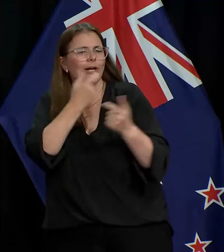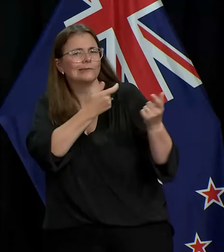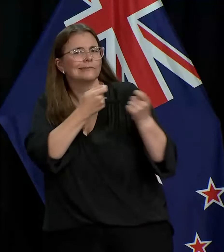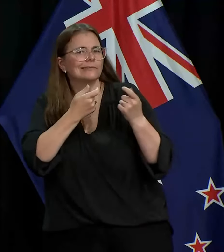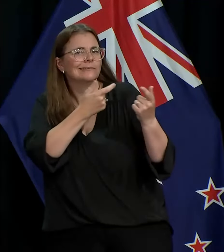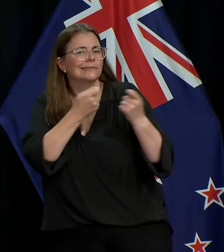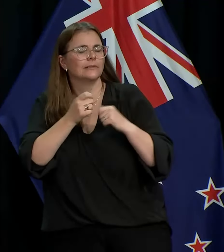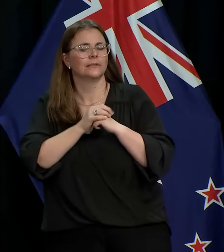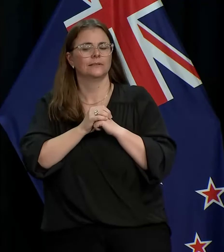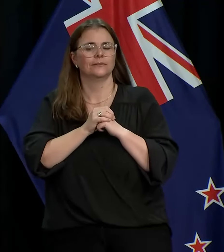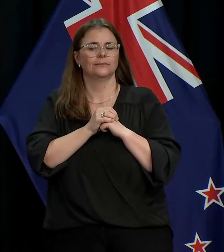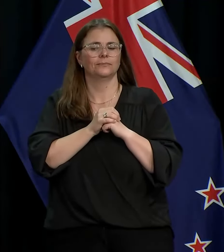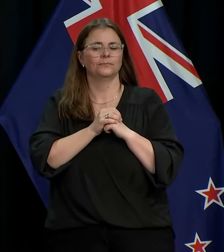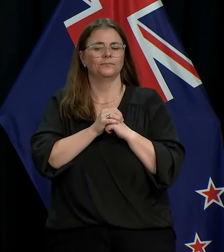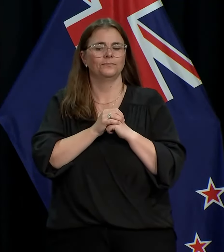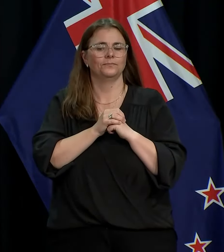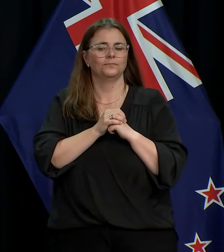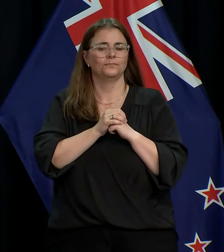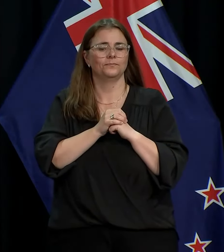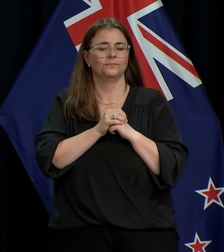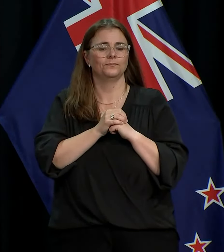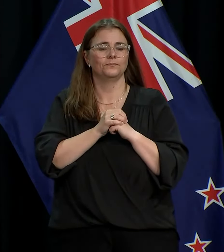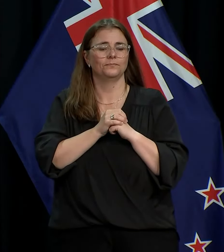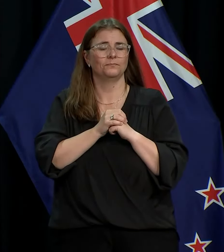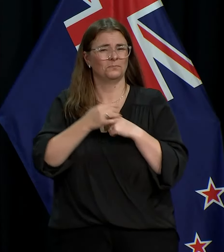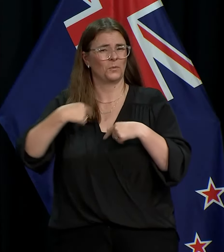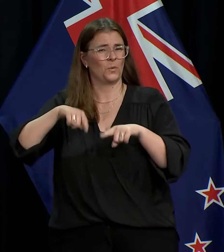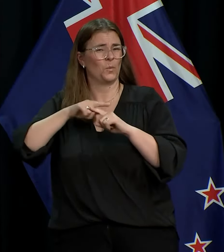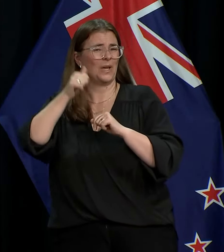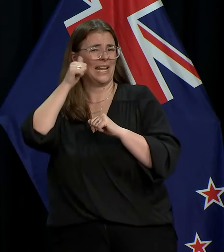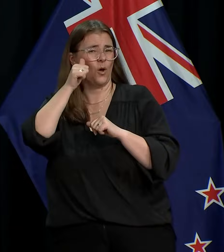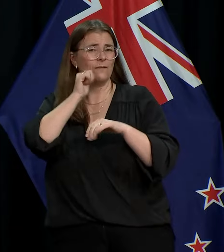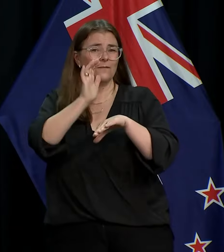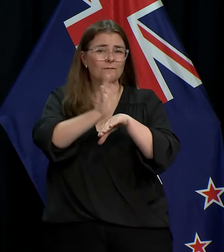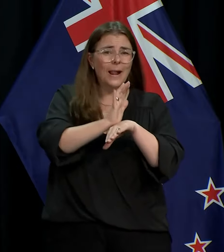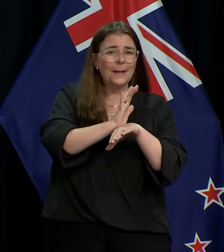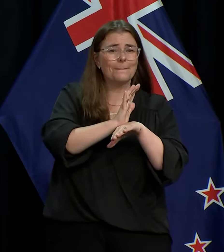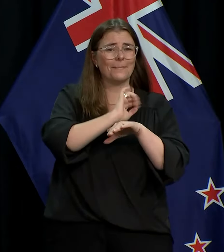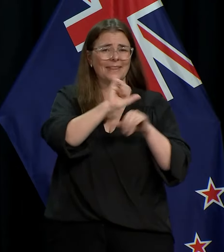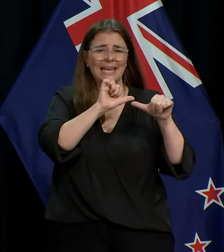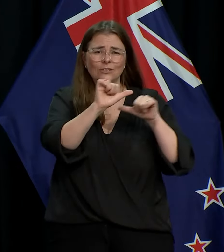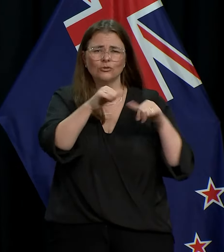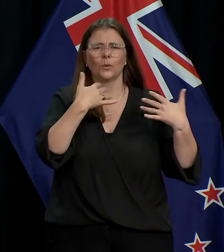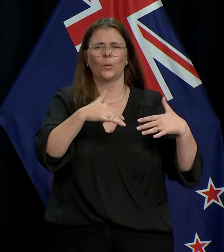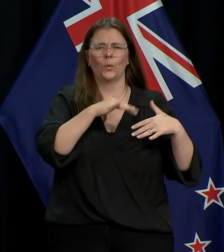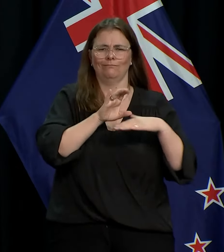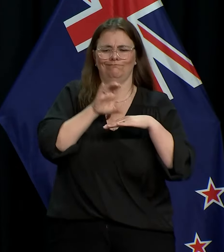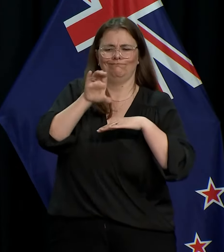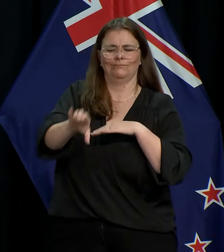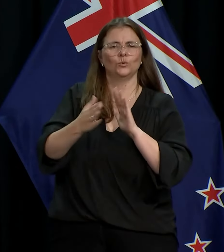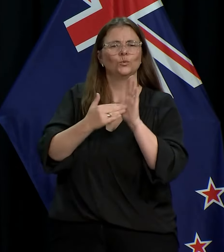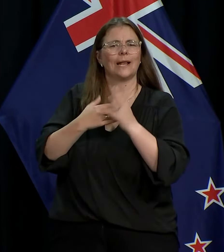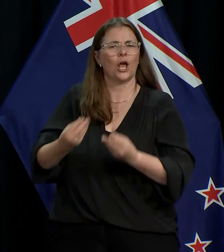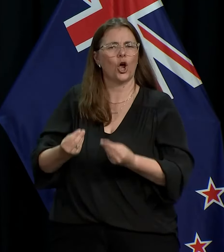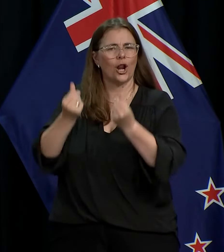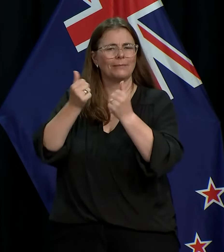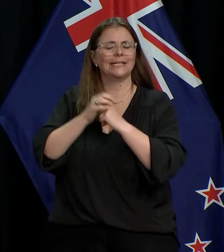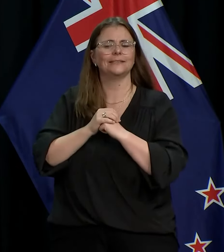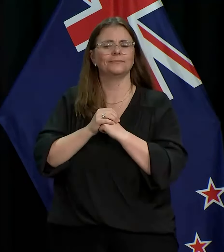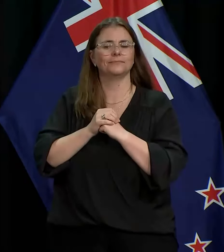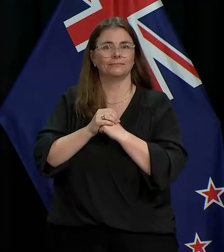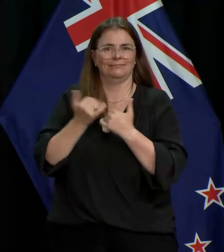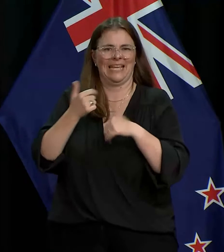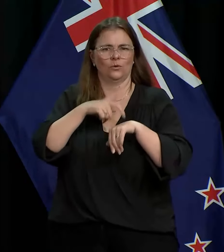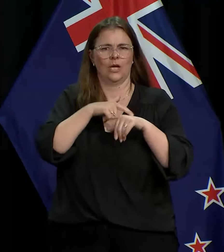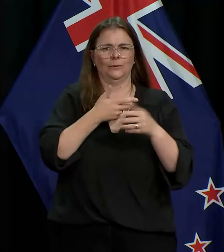Zealand. We know that film and the screen industry contributes a significant amount to the New Zealand economy. Now is the time